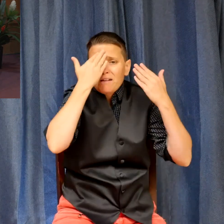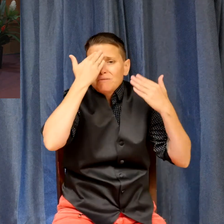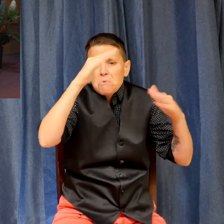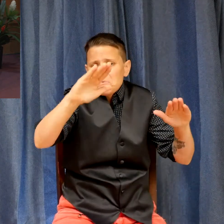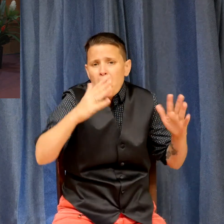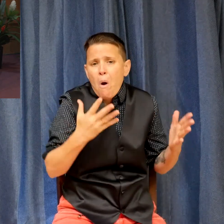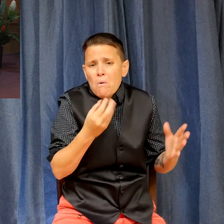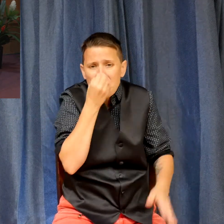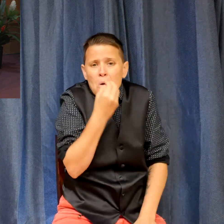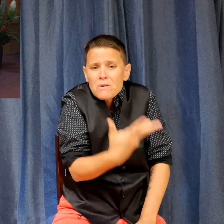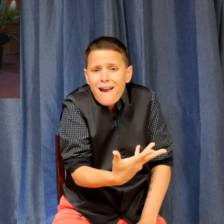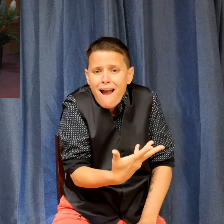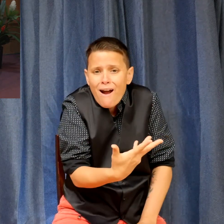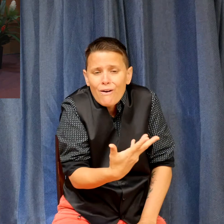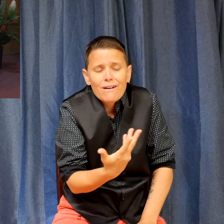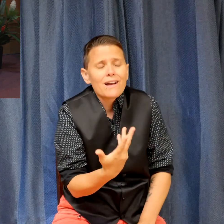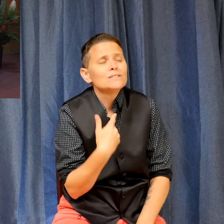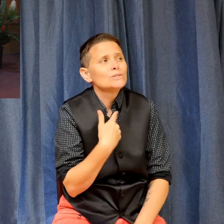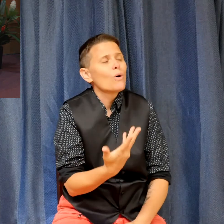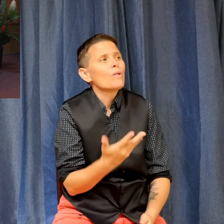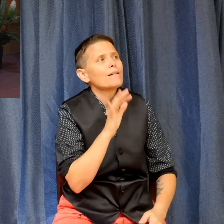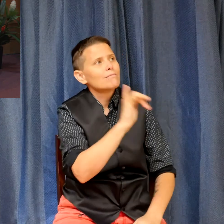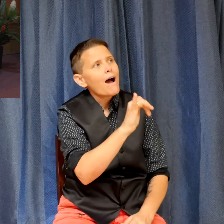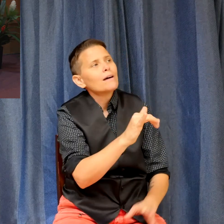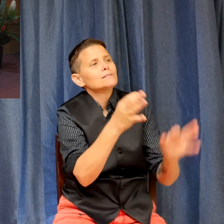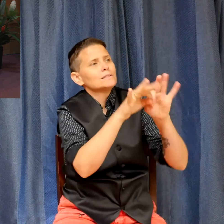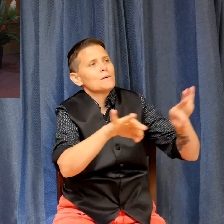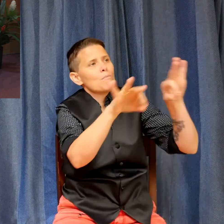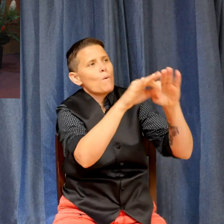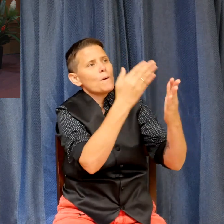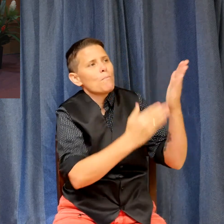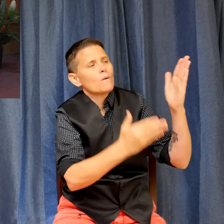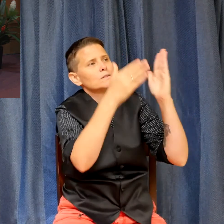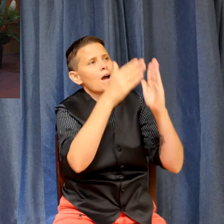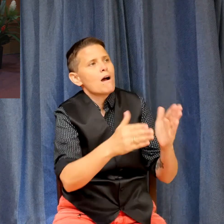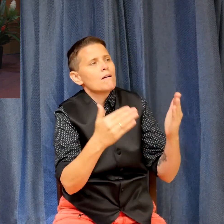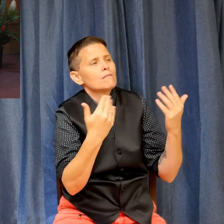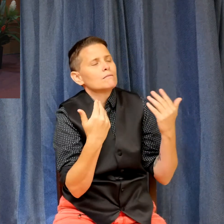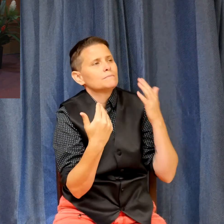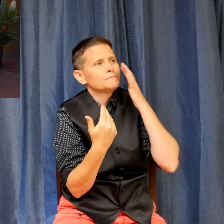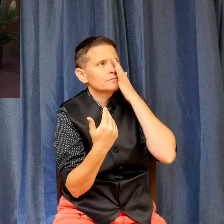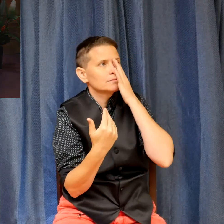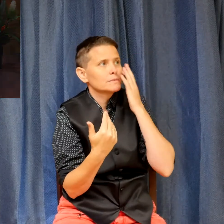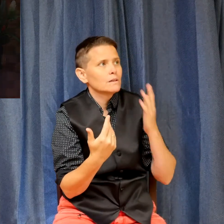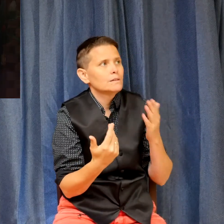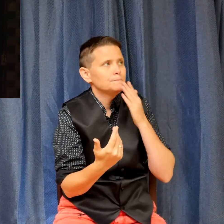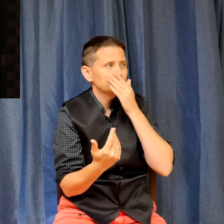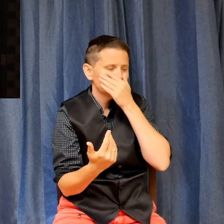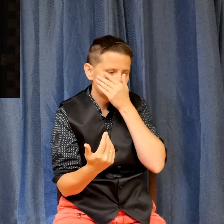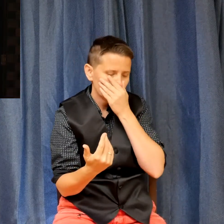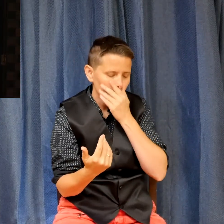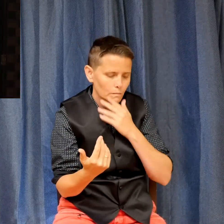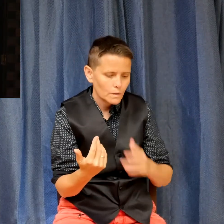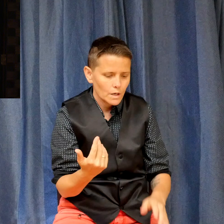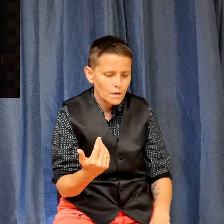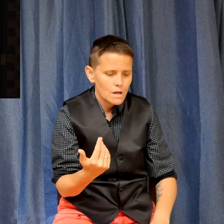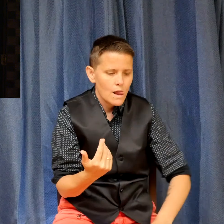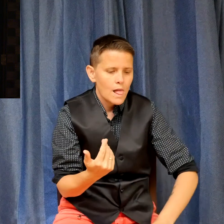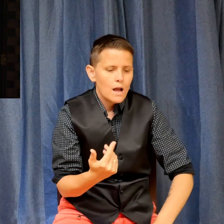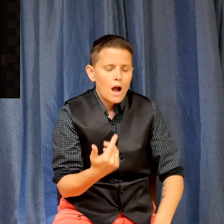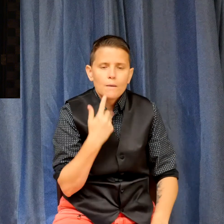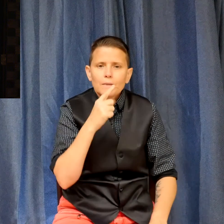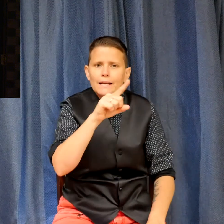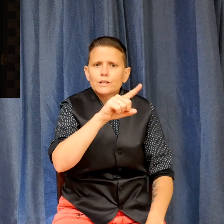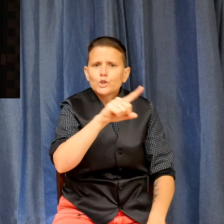I'm interested, and I was part of this week the Zoom. Zoom is like a whole